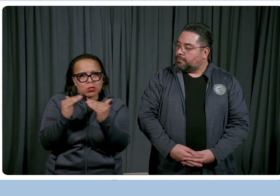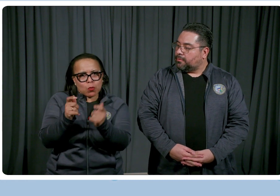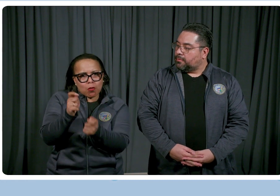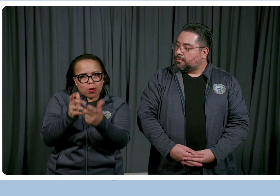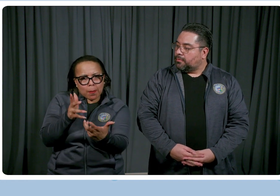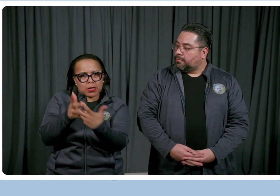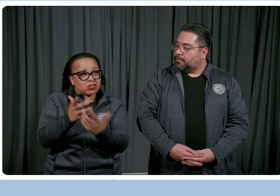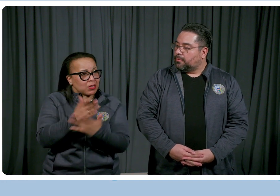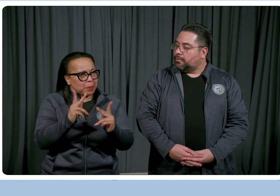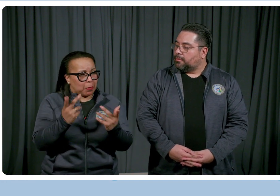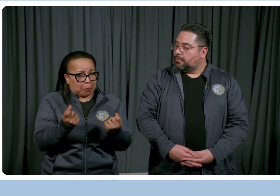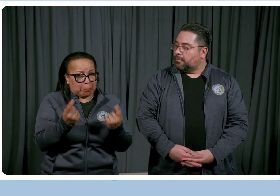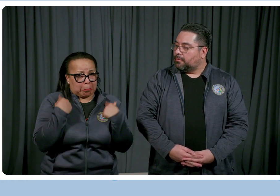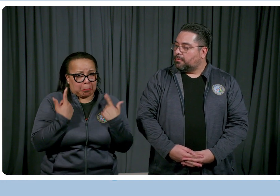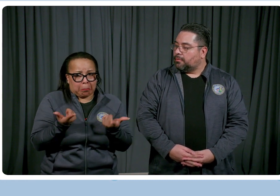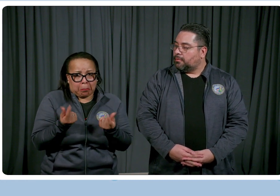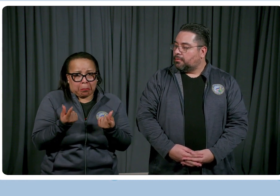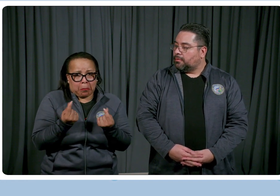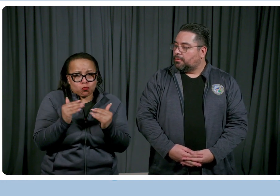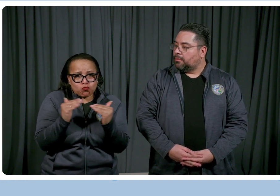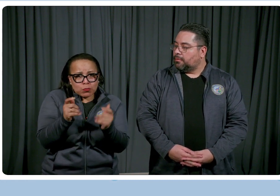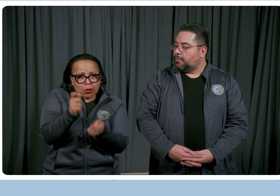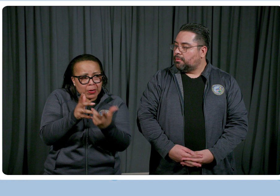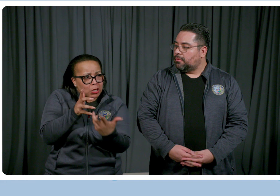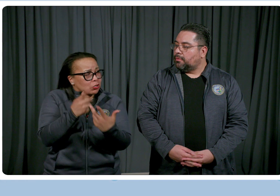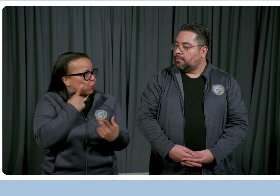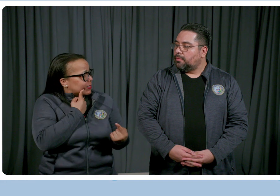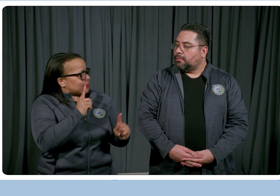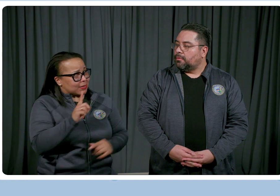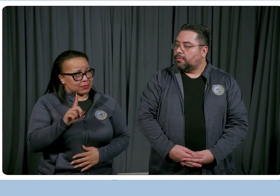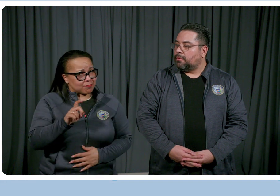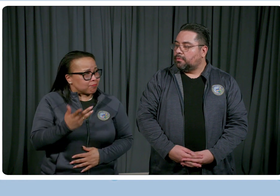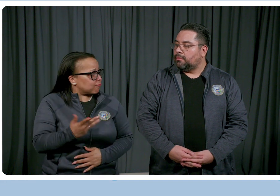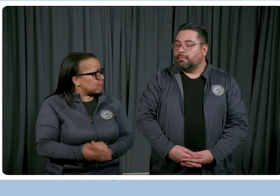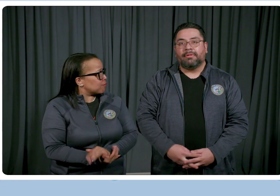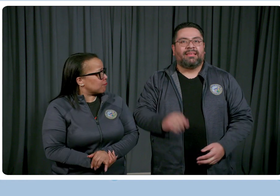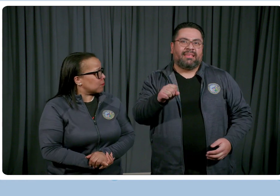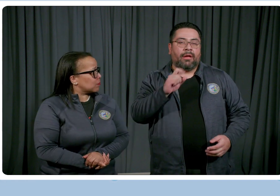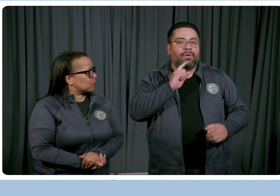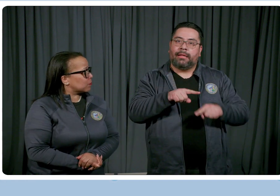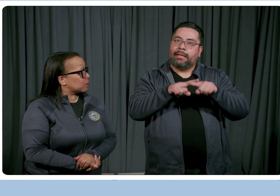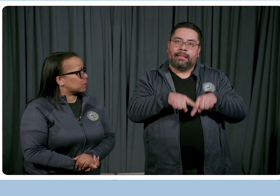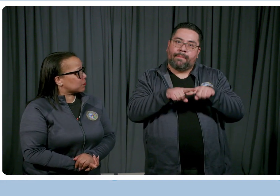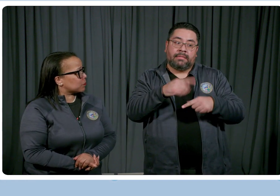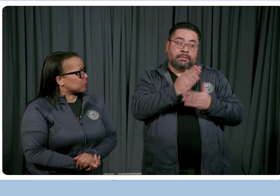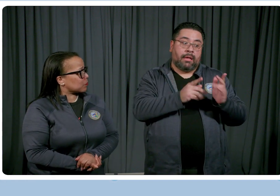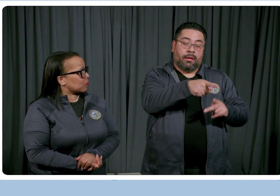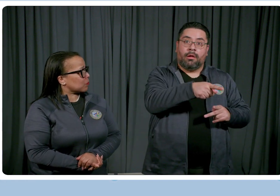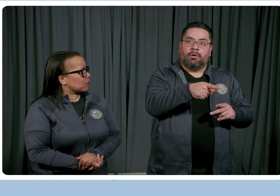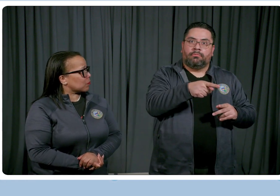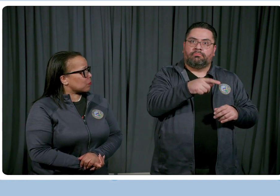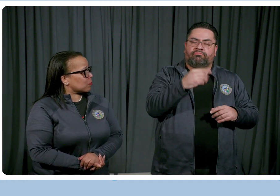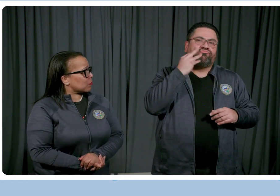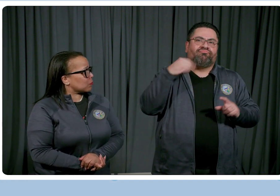process? Do some people have no idea what kind of reasonable accommodations they would even need in order to be successful? Yeah, I think it really depends. Some